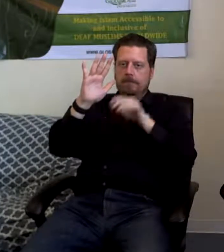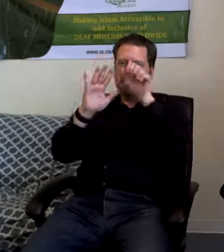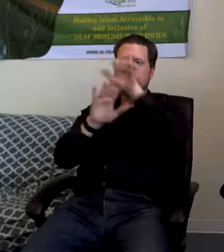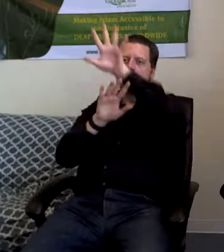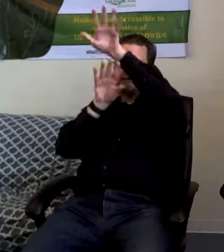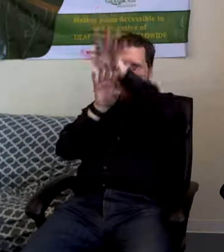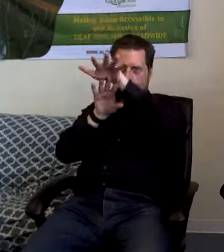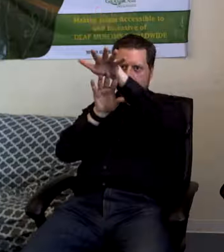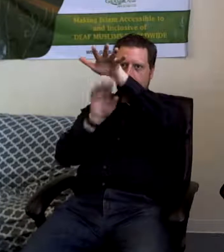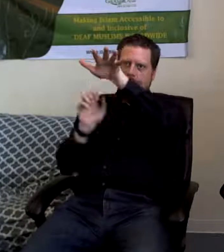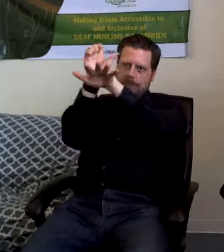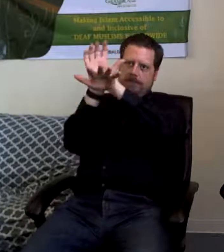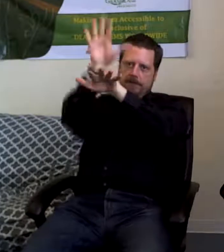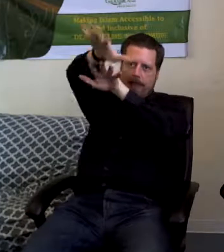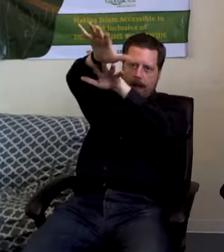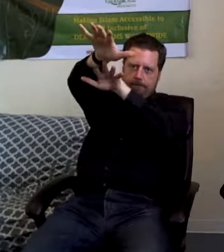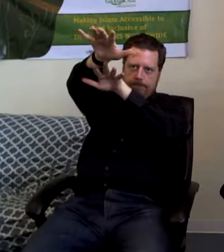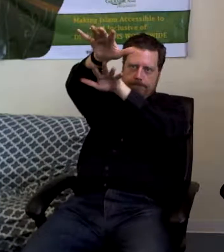the top,